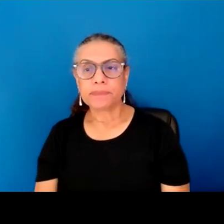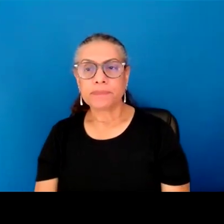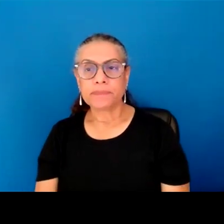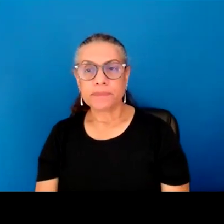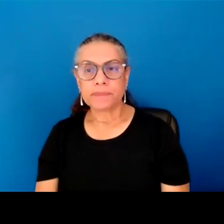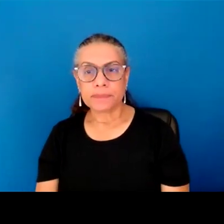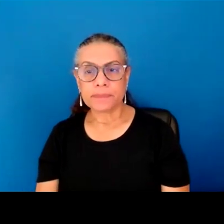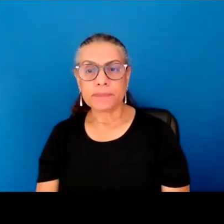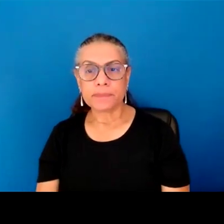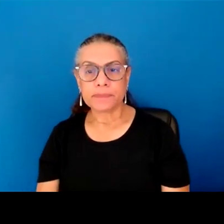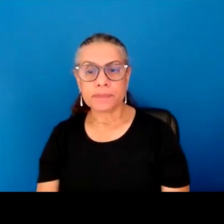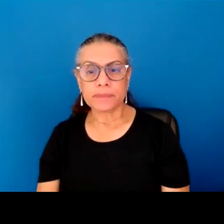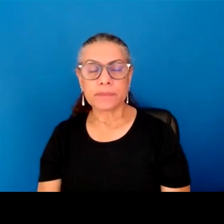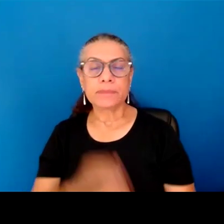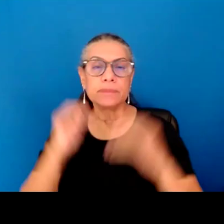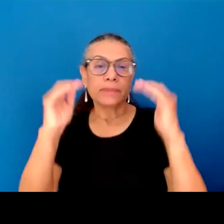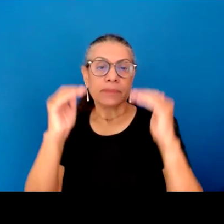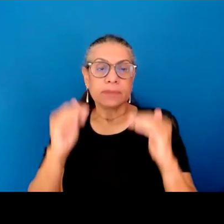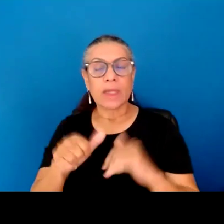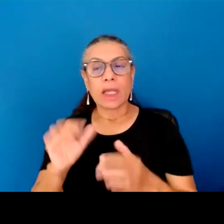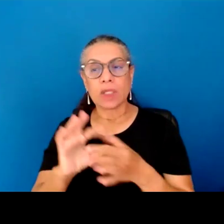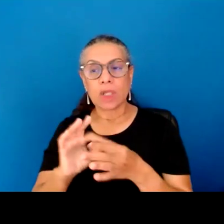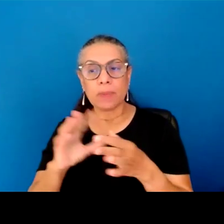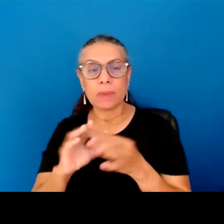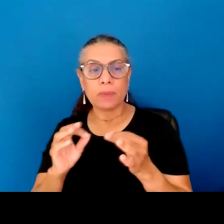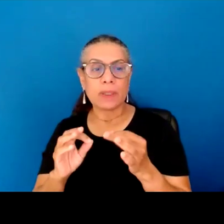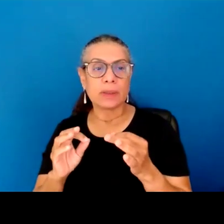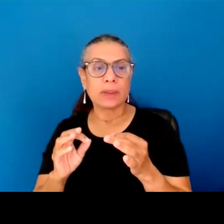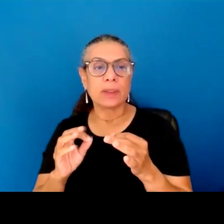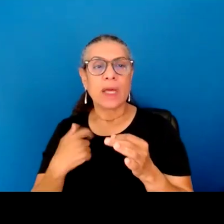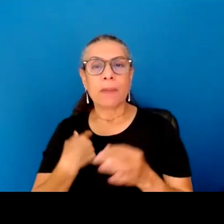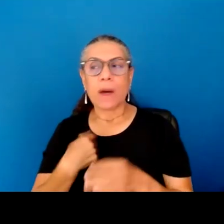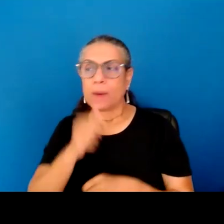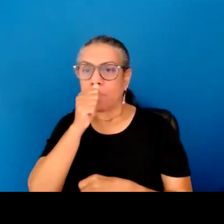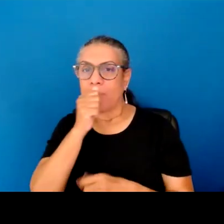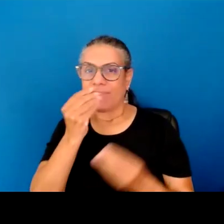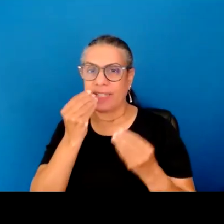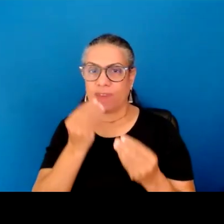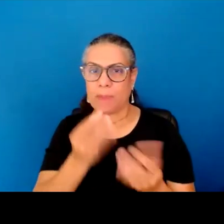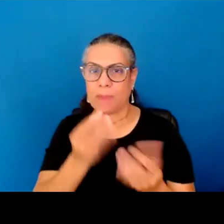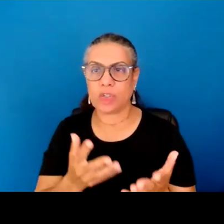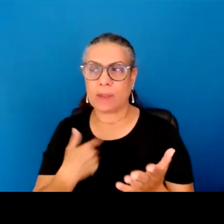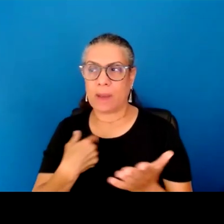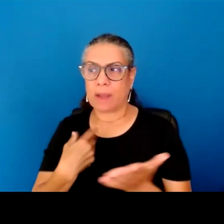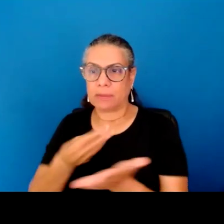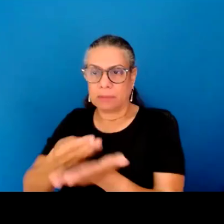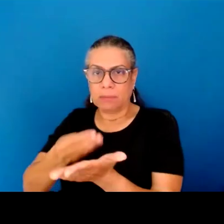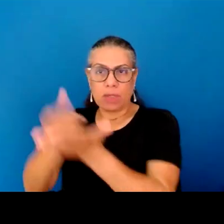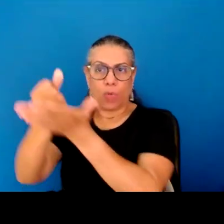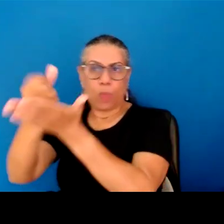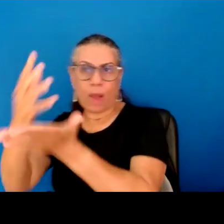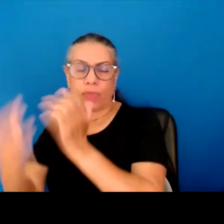There are also a number of comments about using individual socioeconomic information. So we wanted to also address that